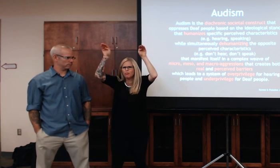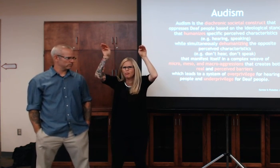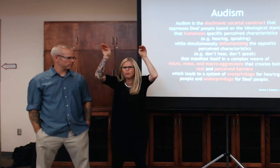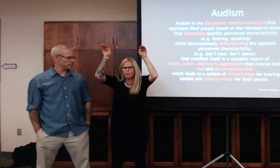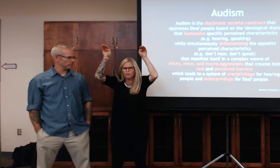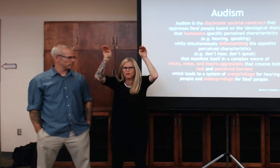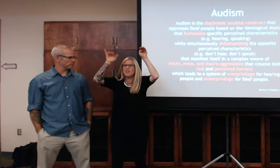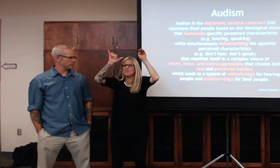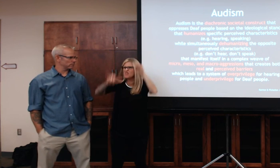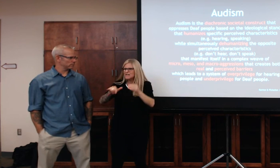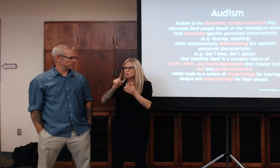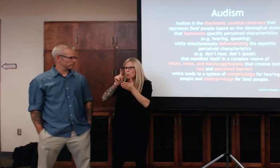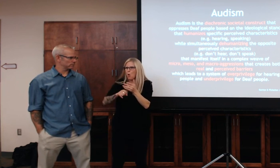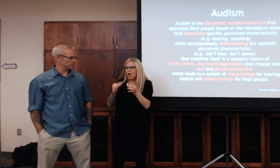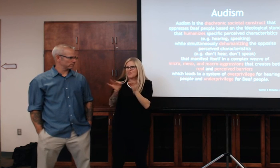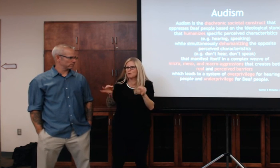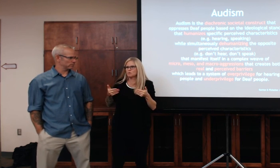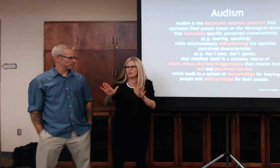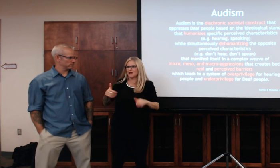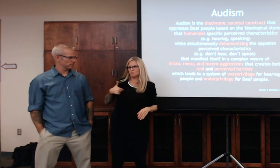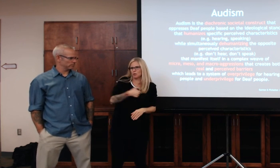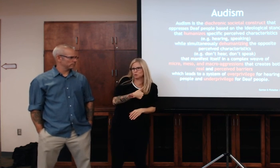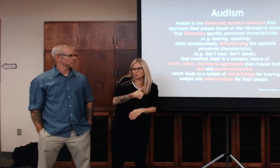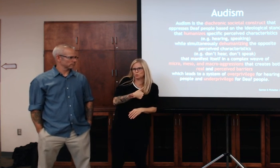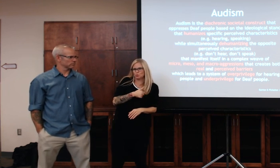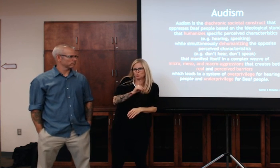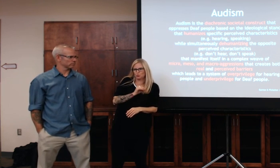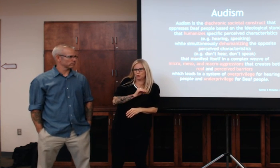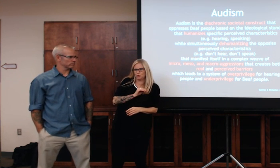complex in layers. So that's what language allows us to do.